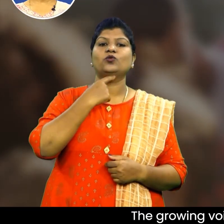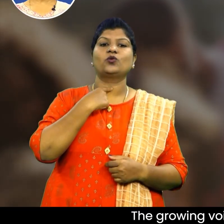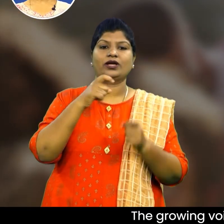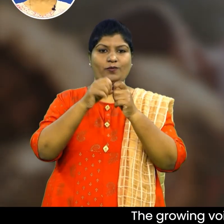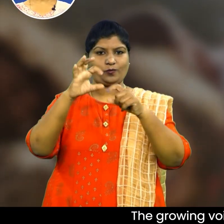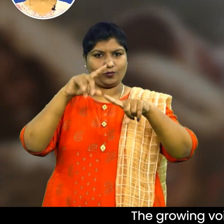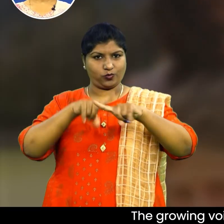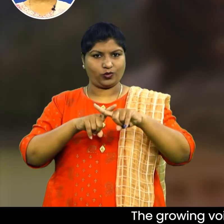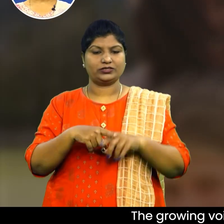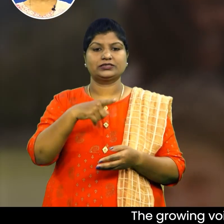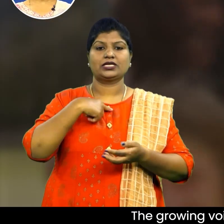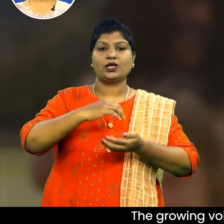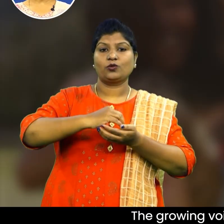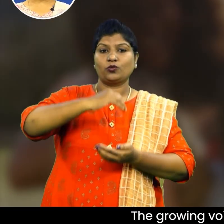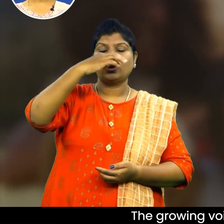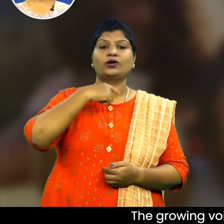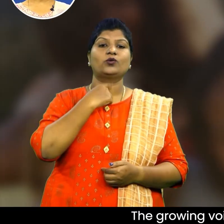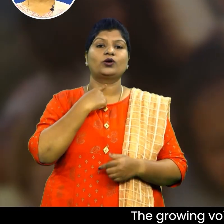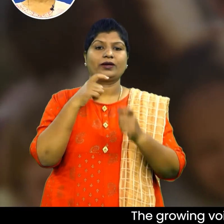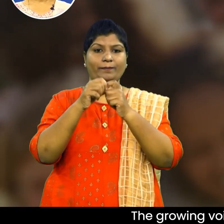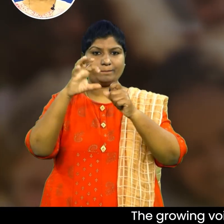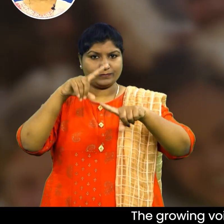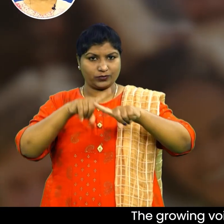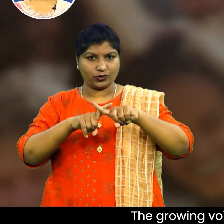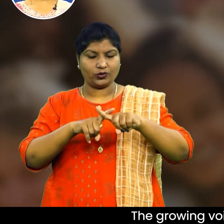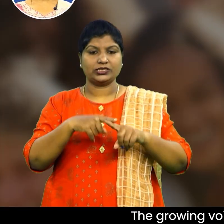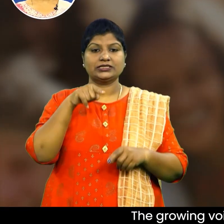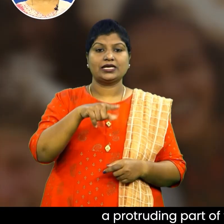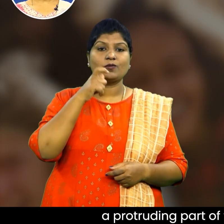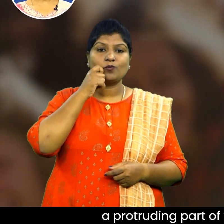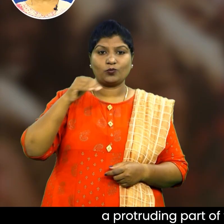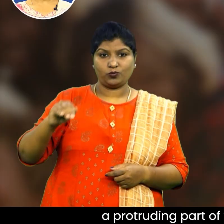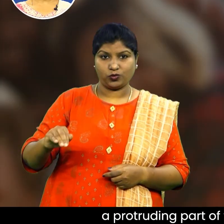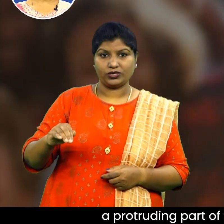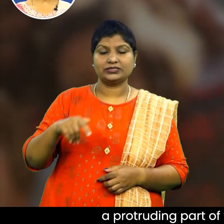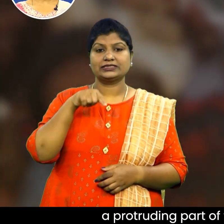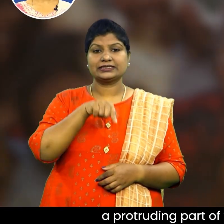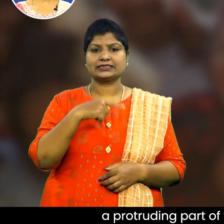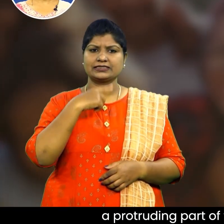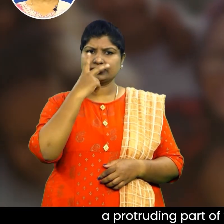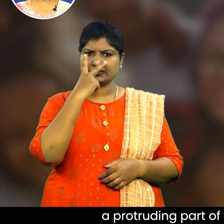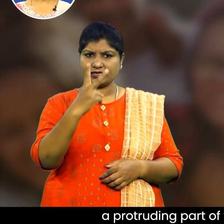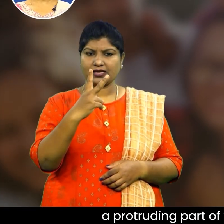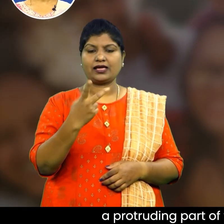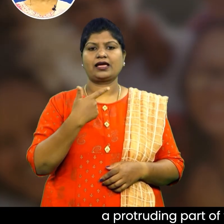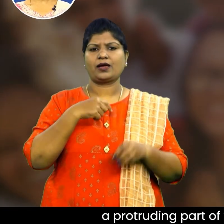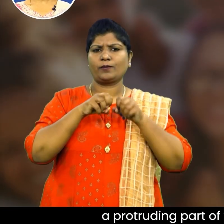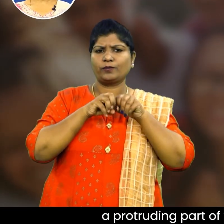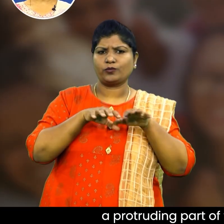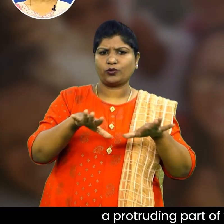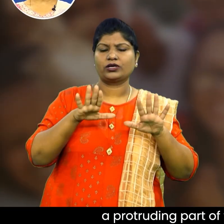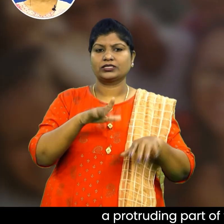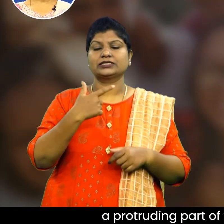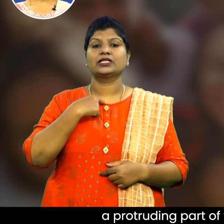The growing voice box in boys can be seen as a protruding part of